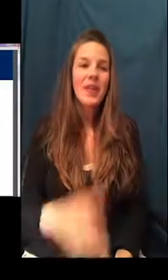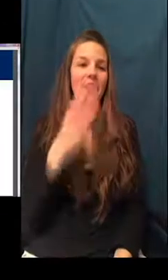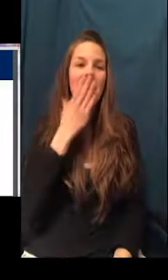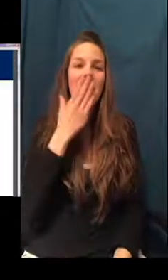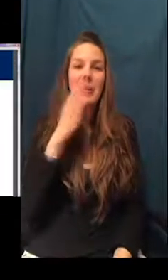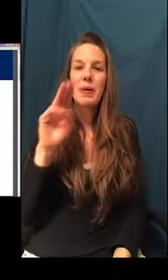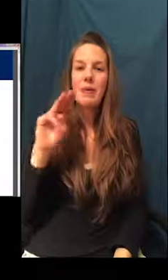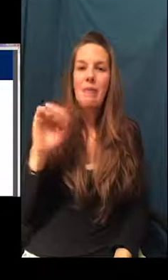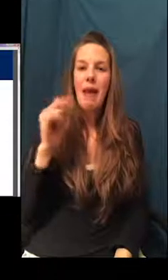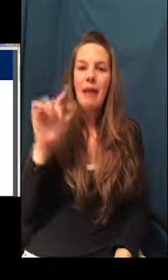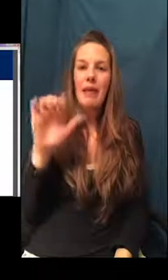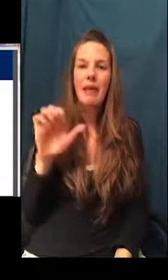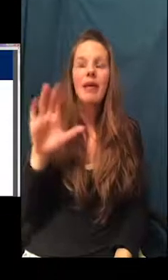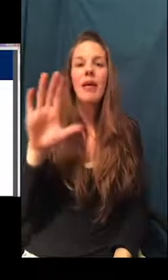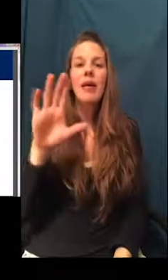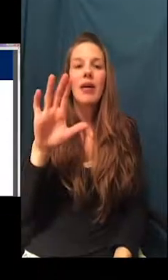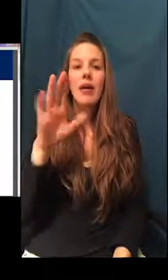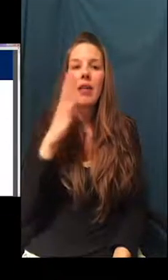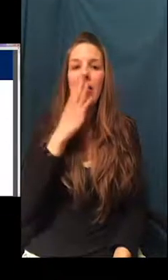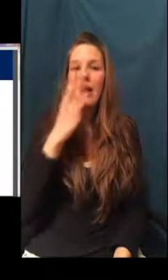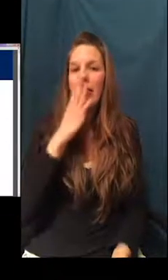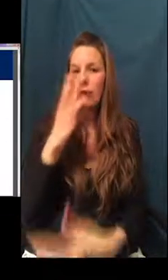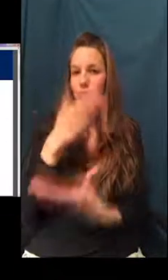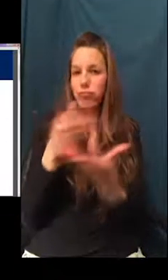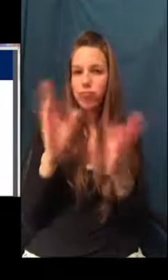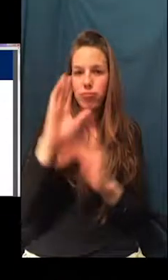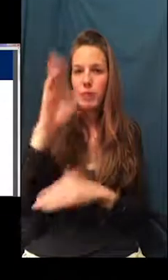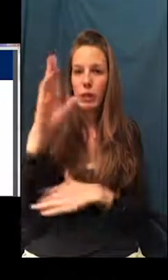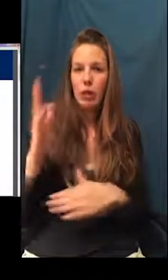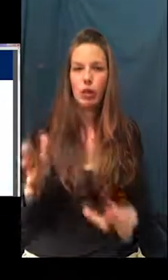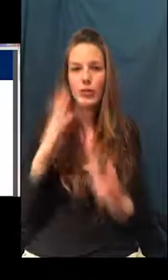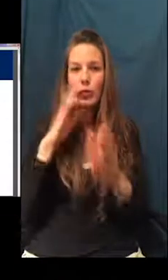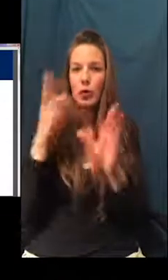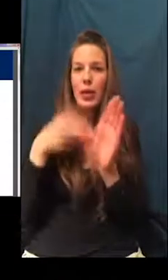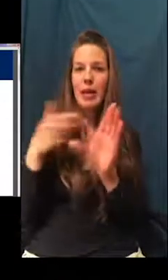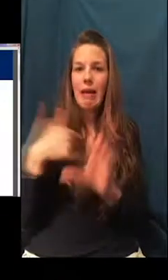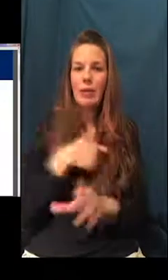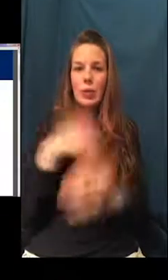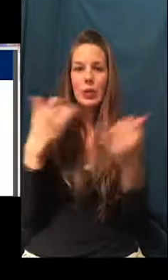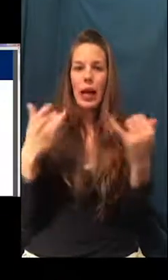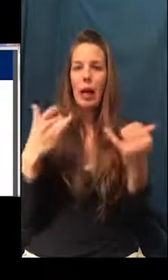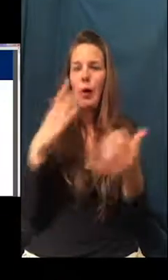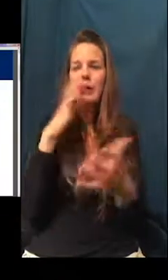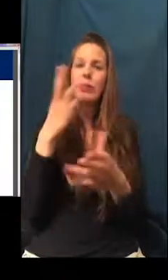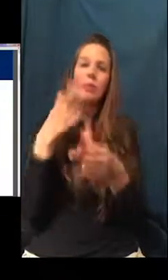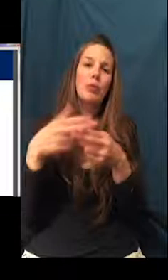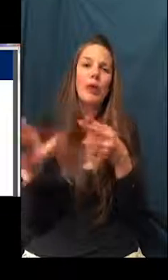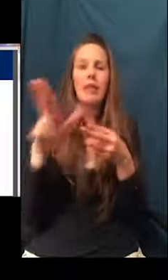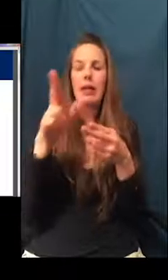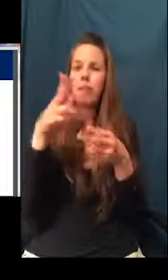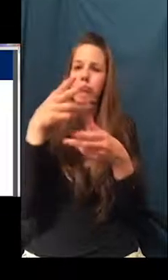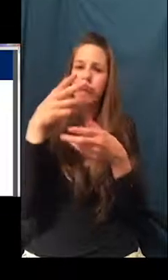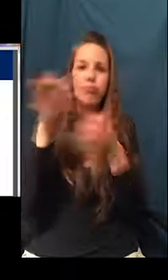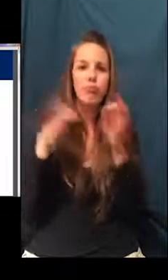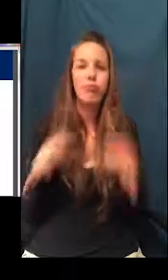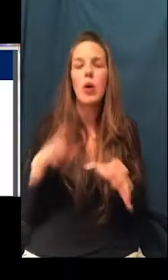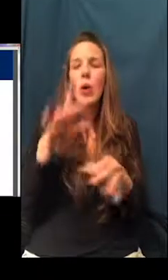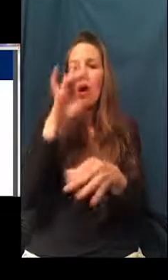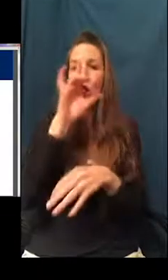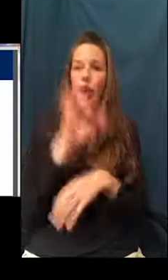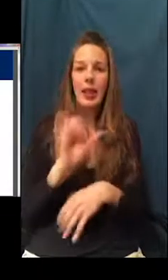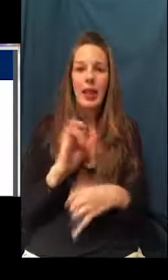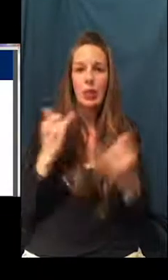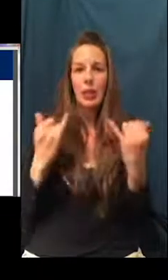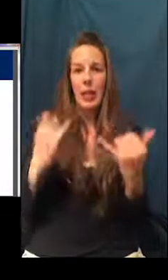Thank you, Maggie. And thank you all of our speakers for joining us today. I just want to briefly outline what the format will look like for